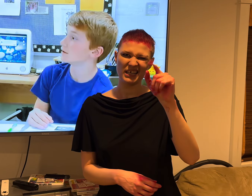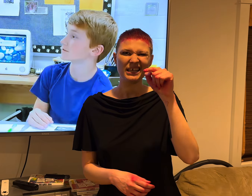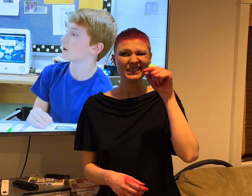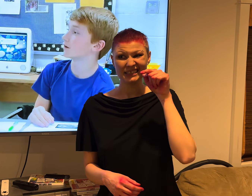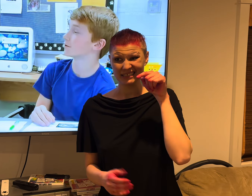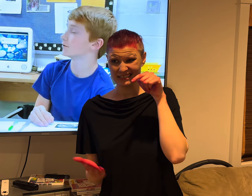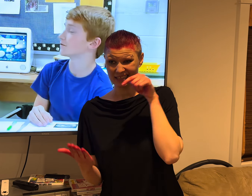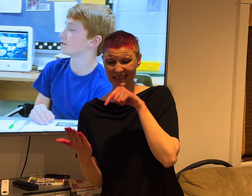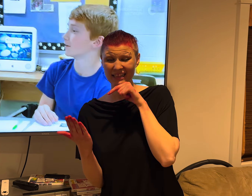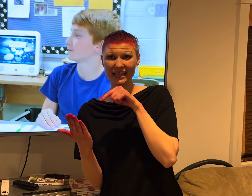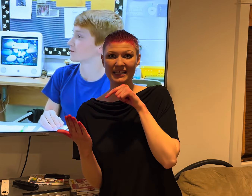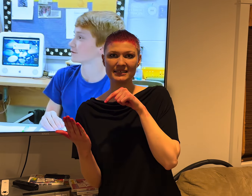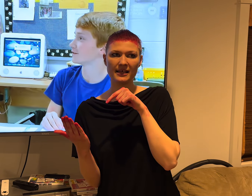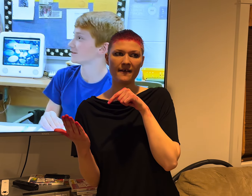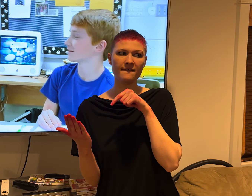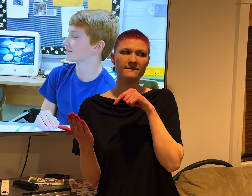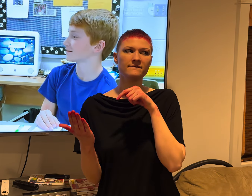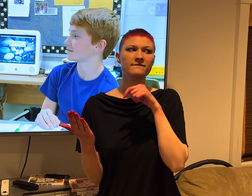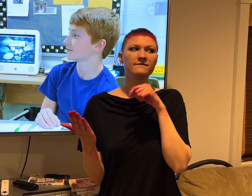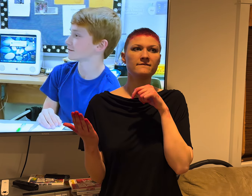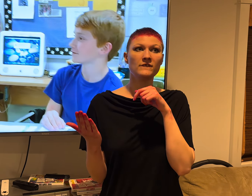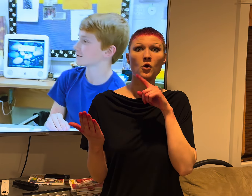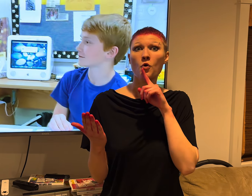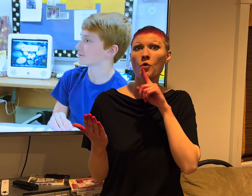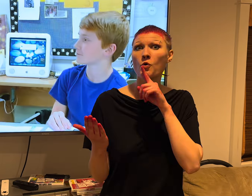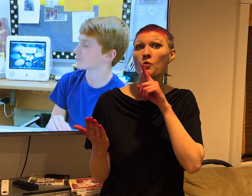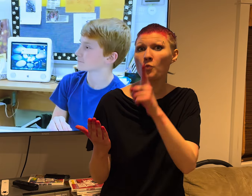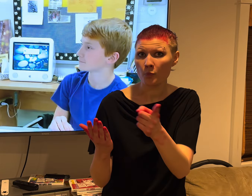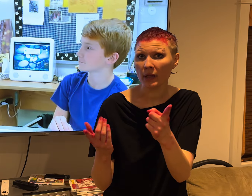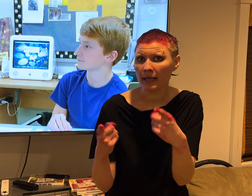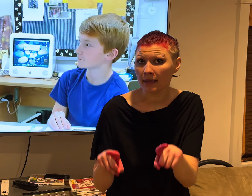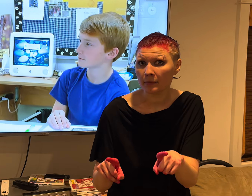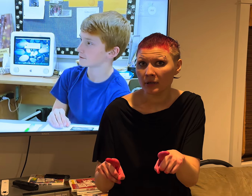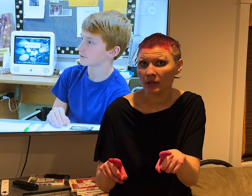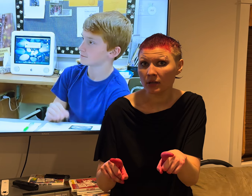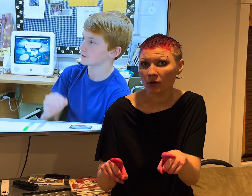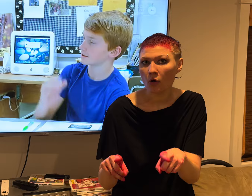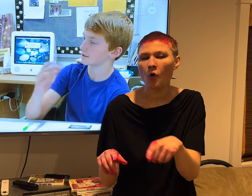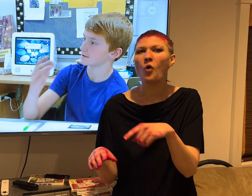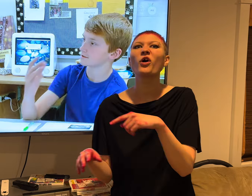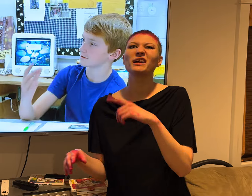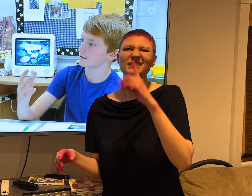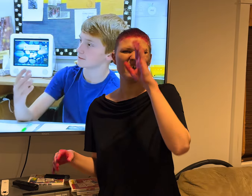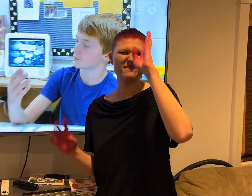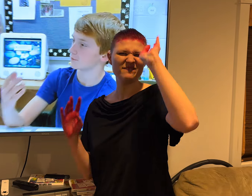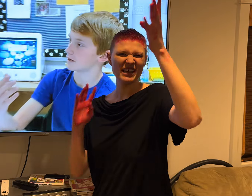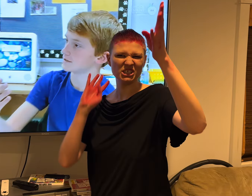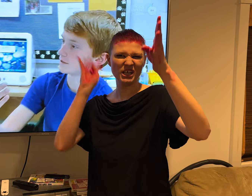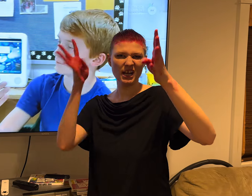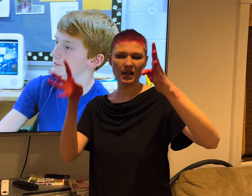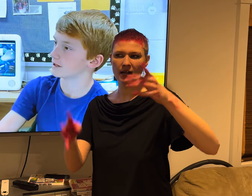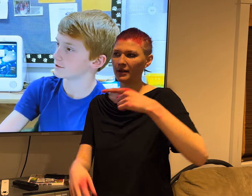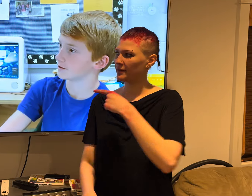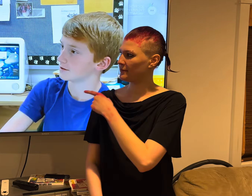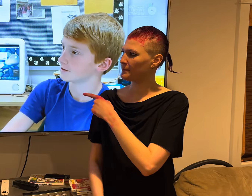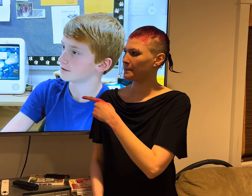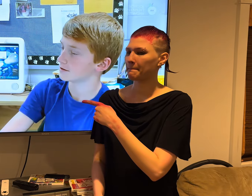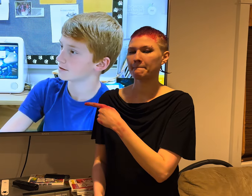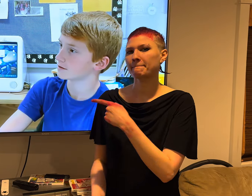This article is nonfiction It is nonfiction. How do you know that? because it provides information. It